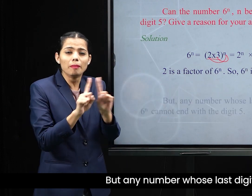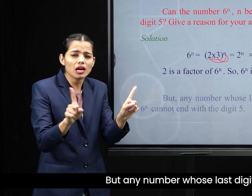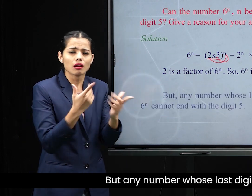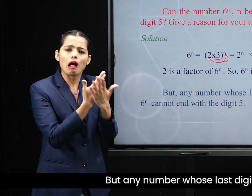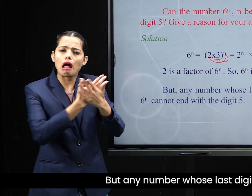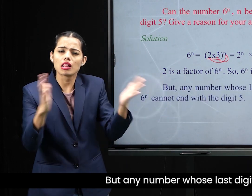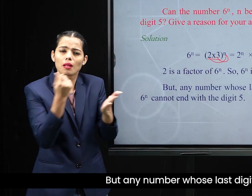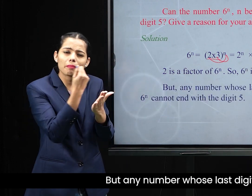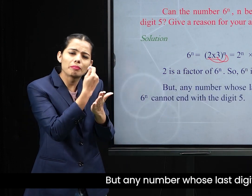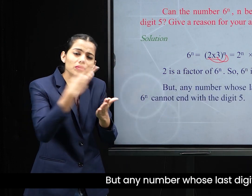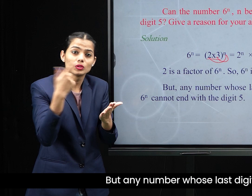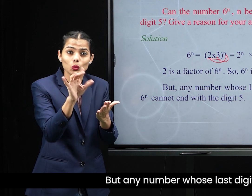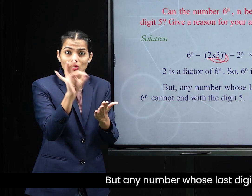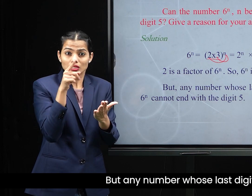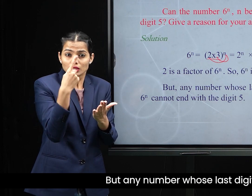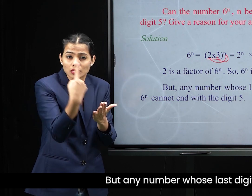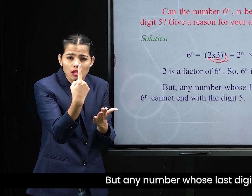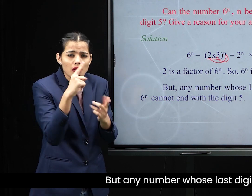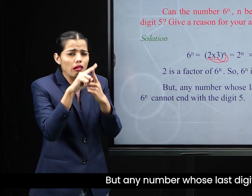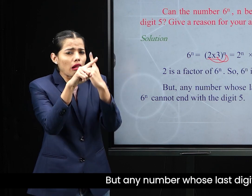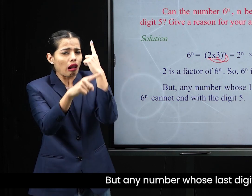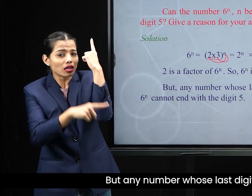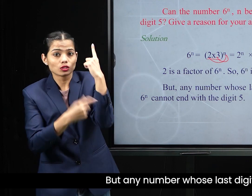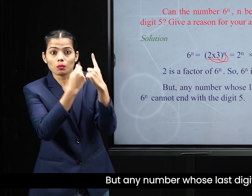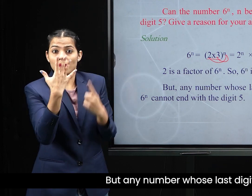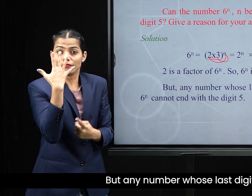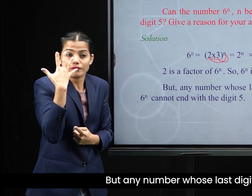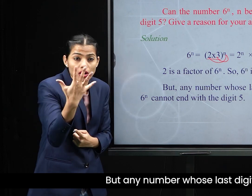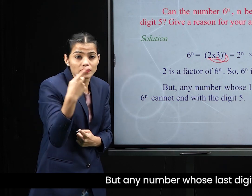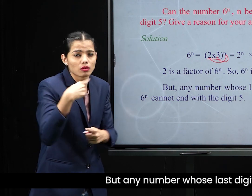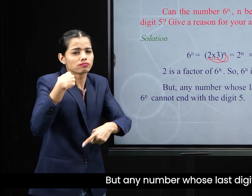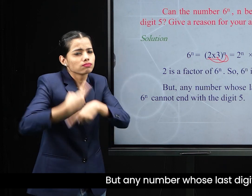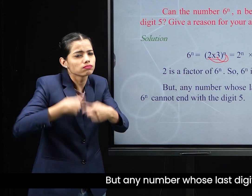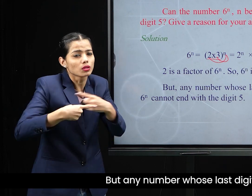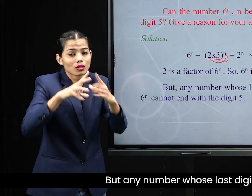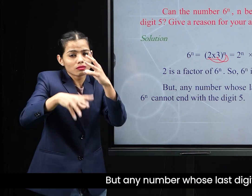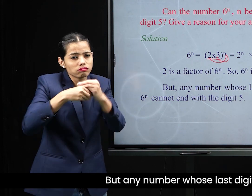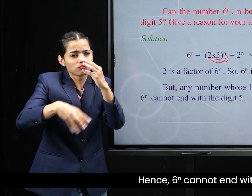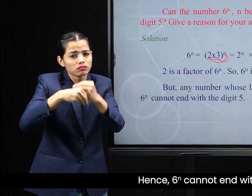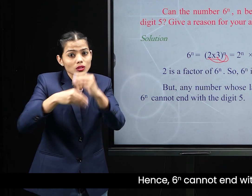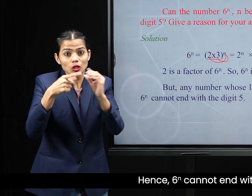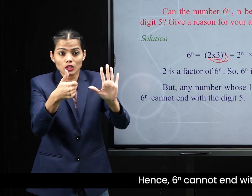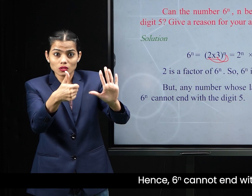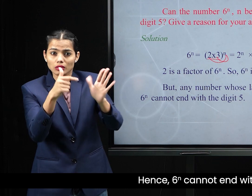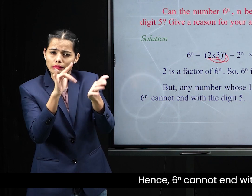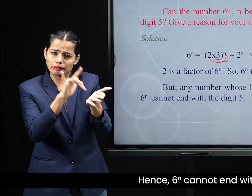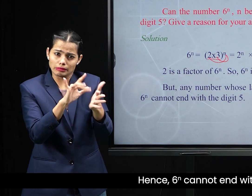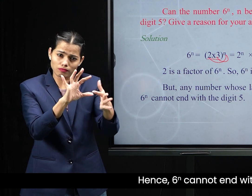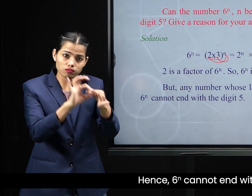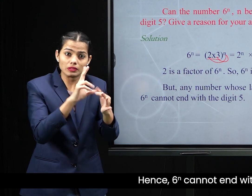But any number whose last digit is 5 is always odd. Hence, 6 power n